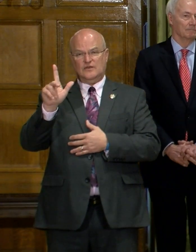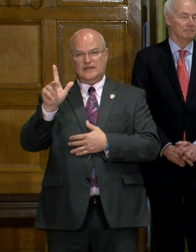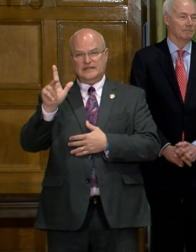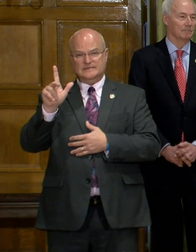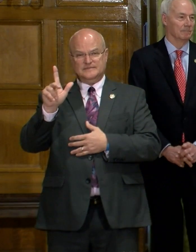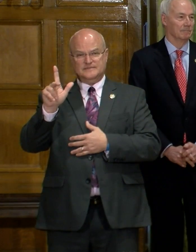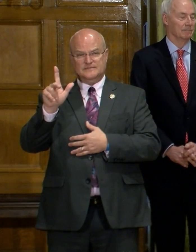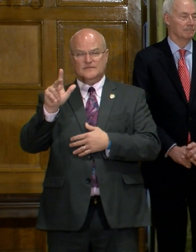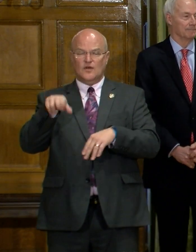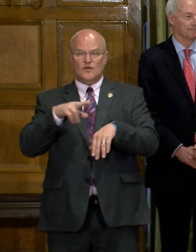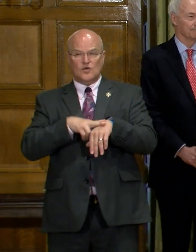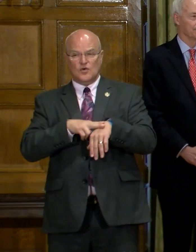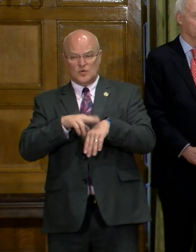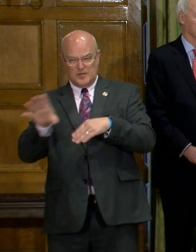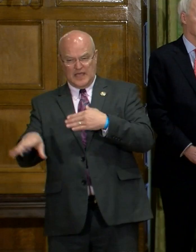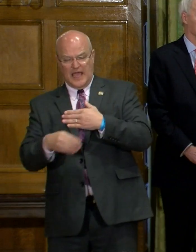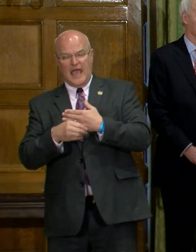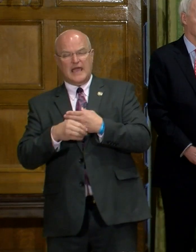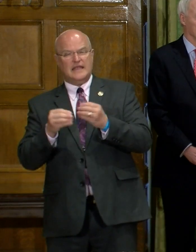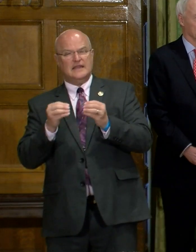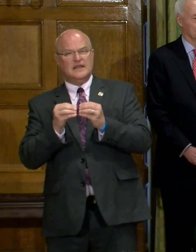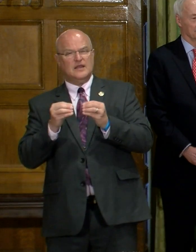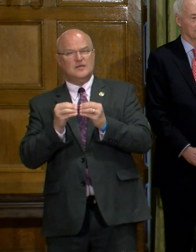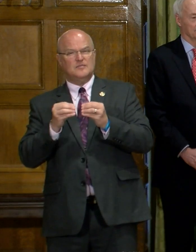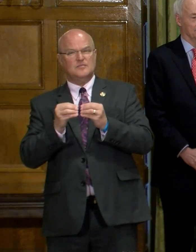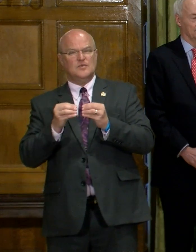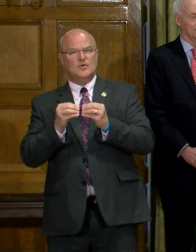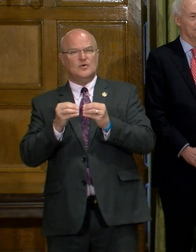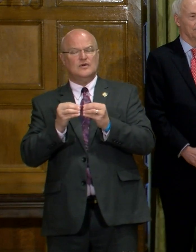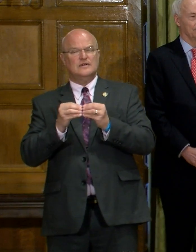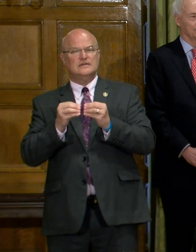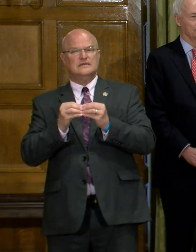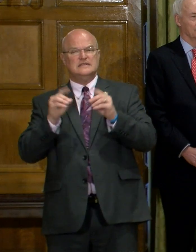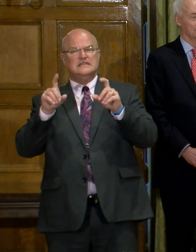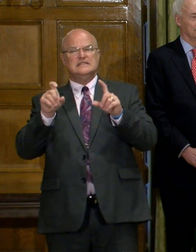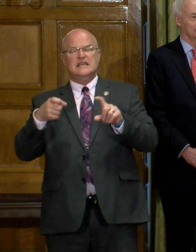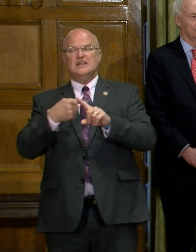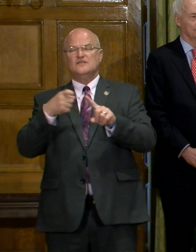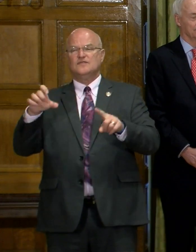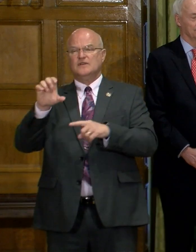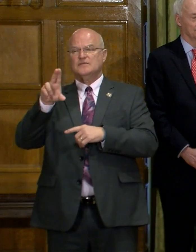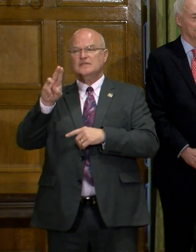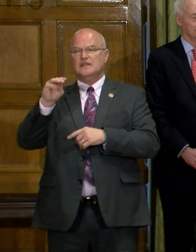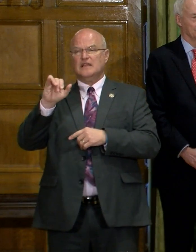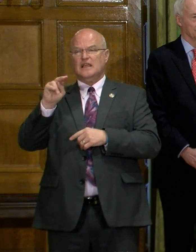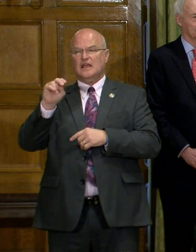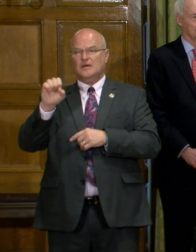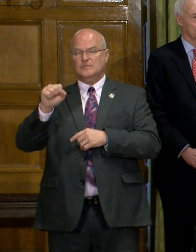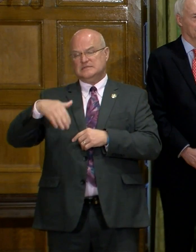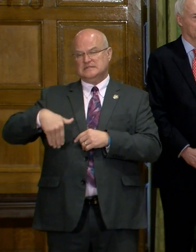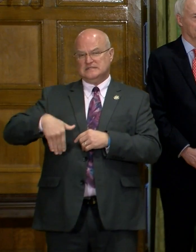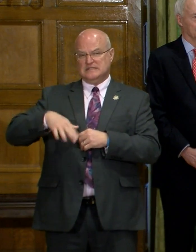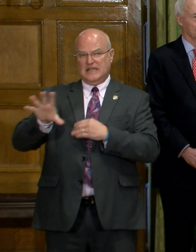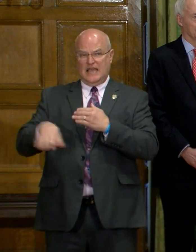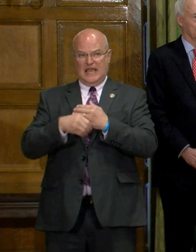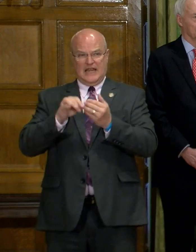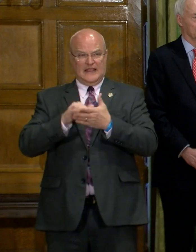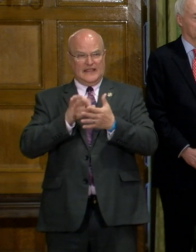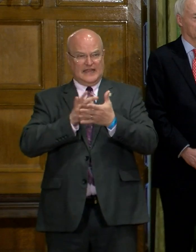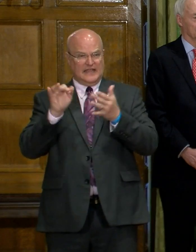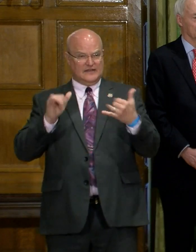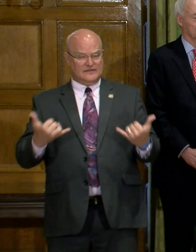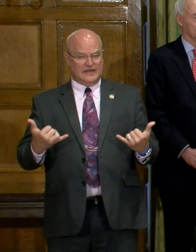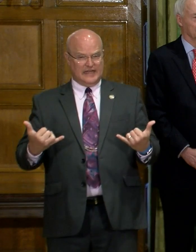1,923. Of course, we'll be adding some of these, we'll be adding these tests from the Cummins unit that are not yet added to that